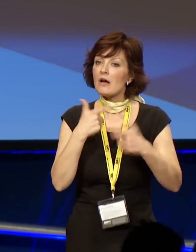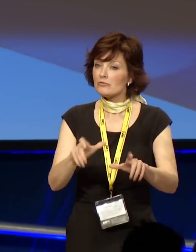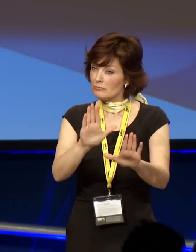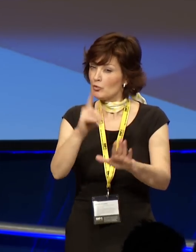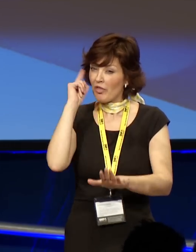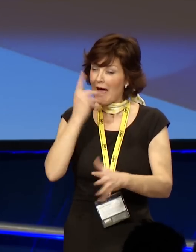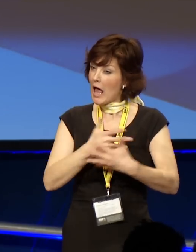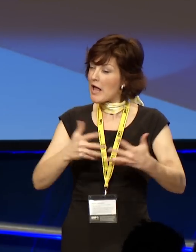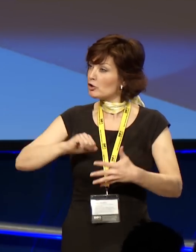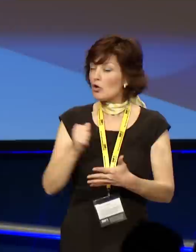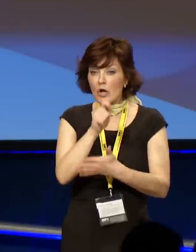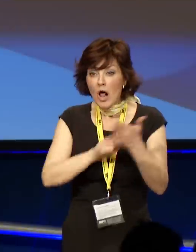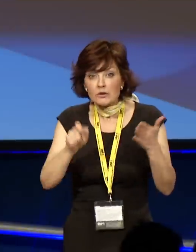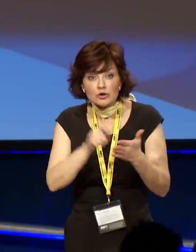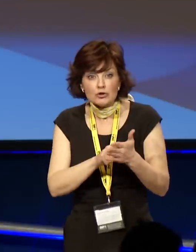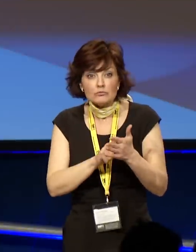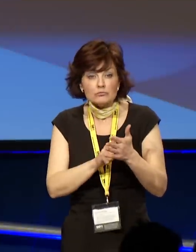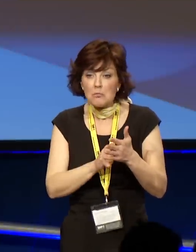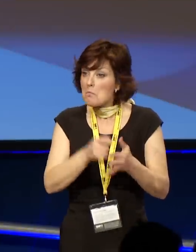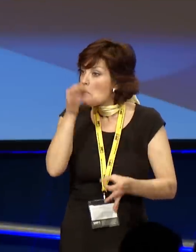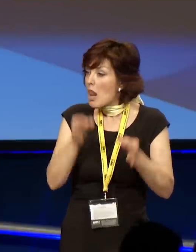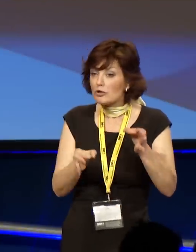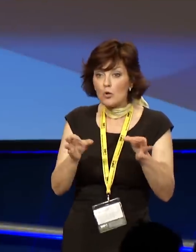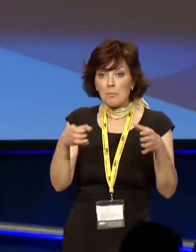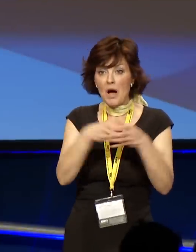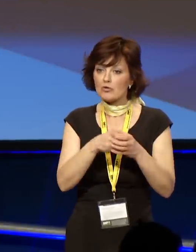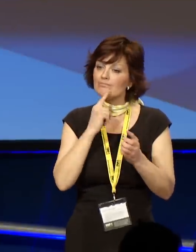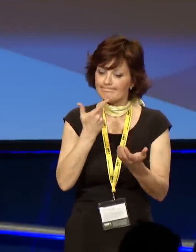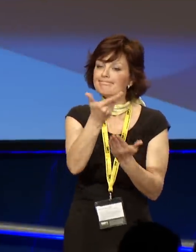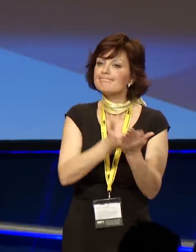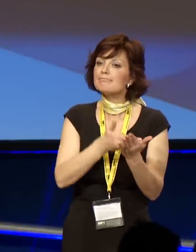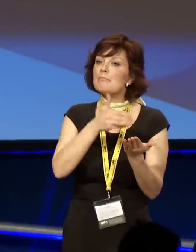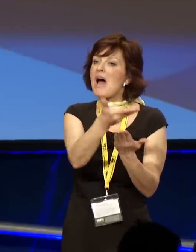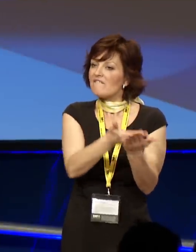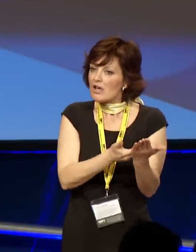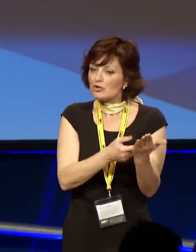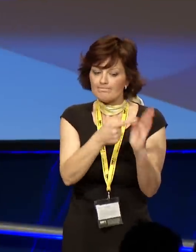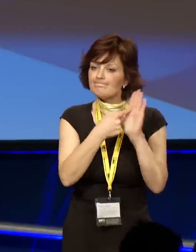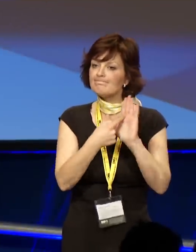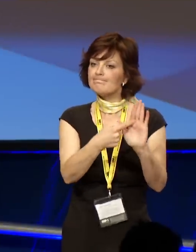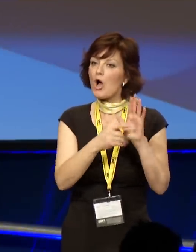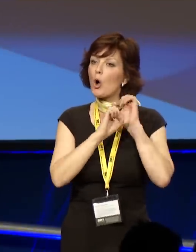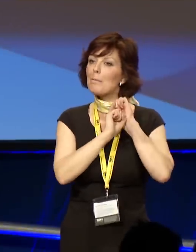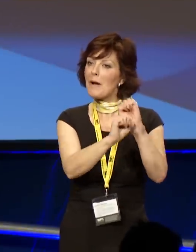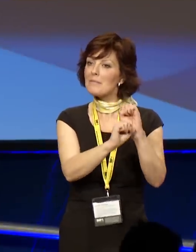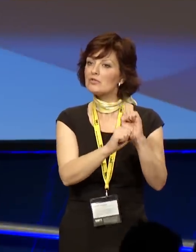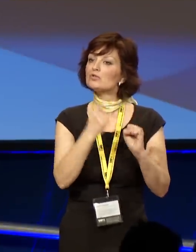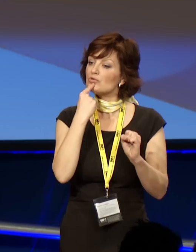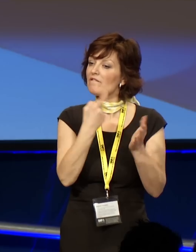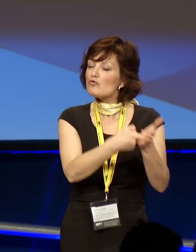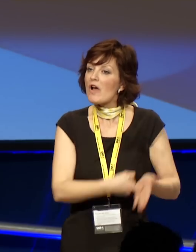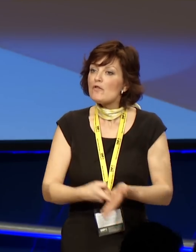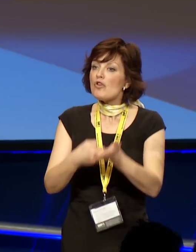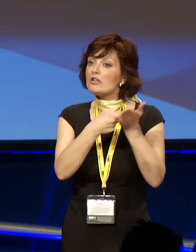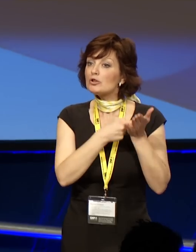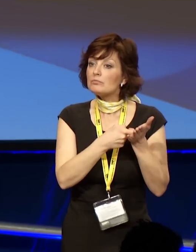Scottish election, a political party or parties put in their manifesto a commitment to hold a referendum on independence and then win